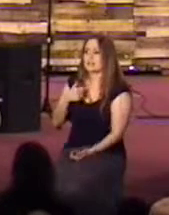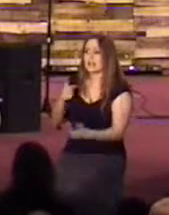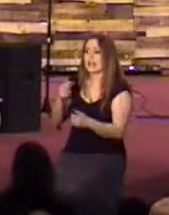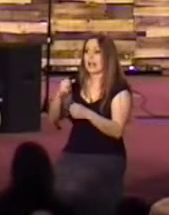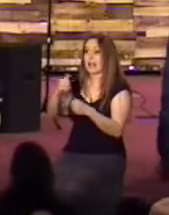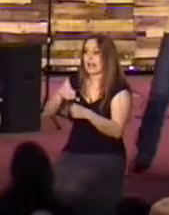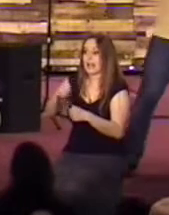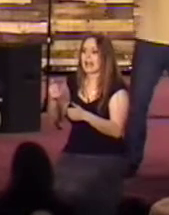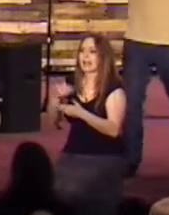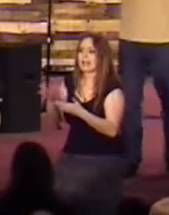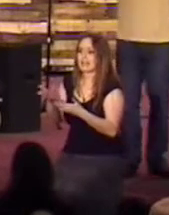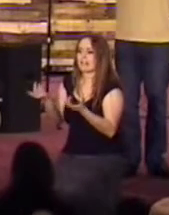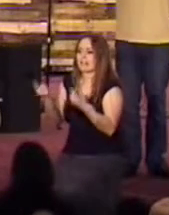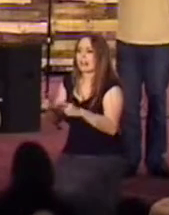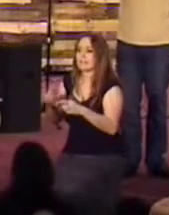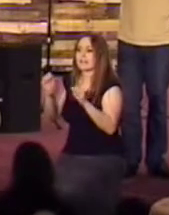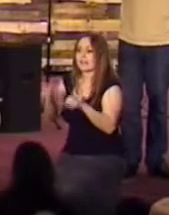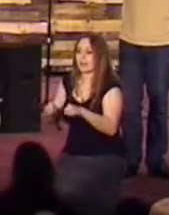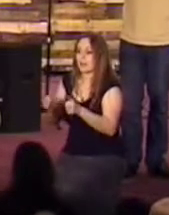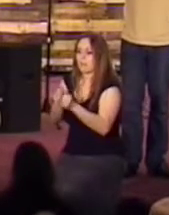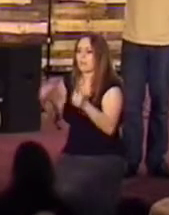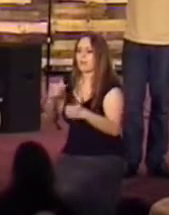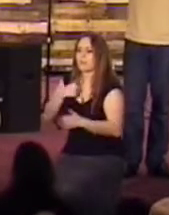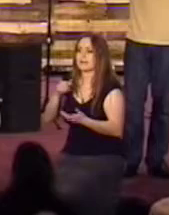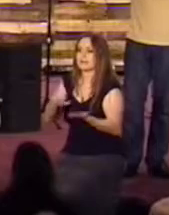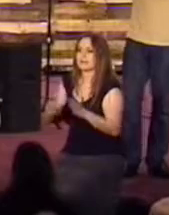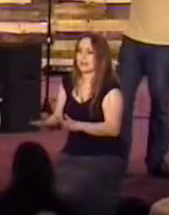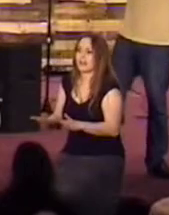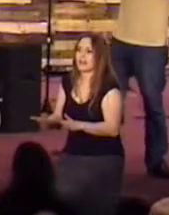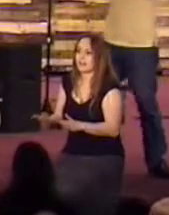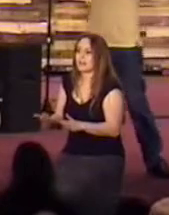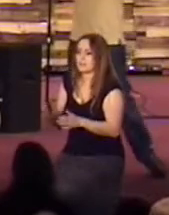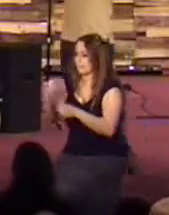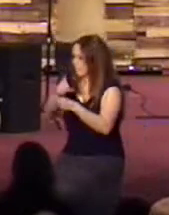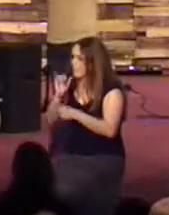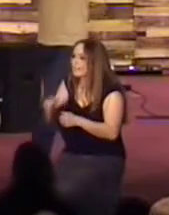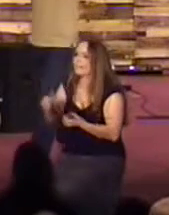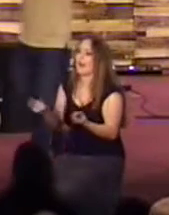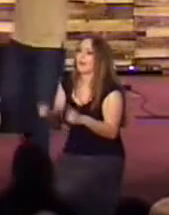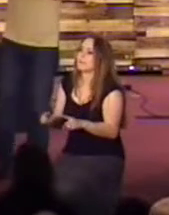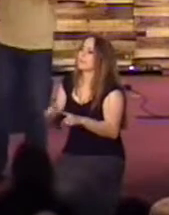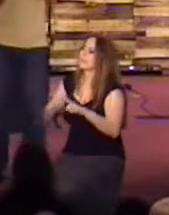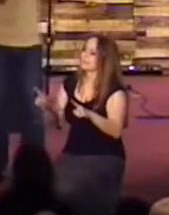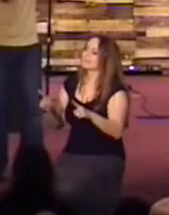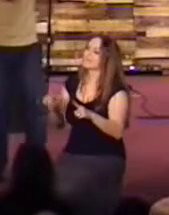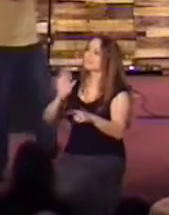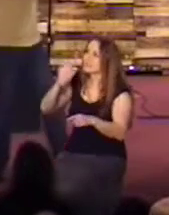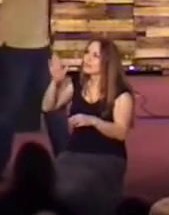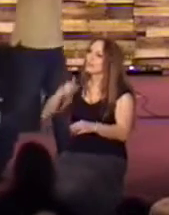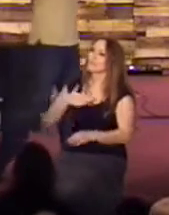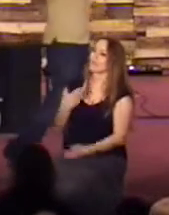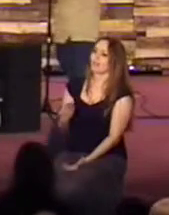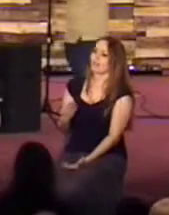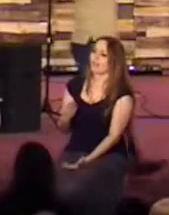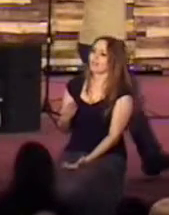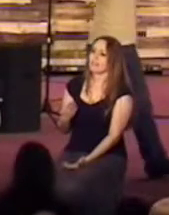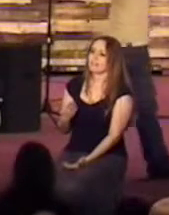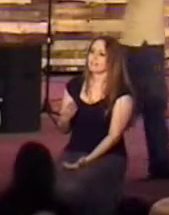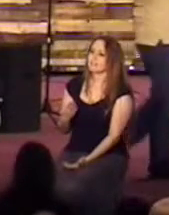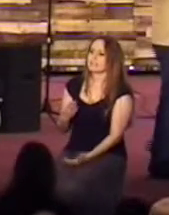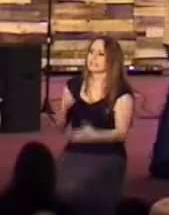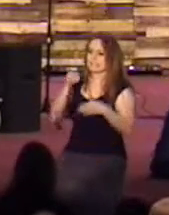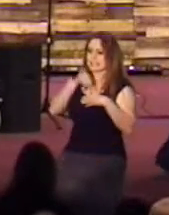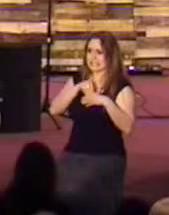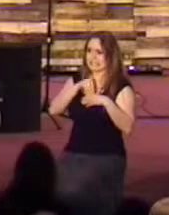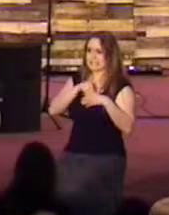it happen, but your will be done, not my own. This is the turmoil that's going on in Jesus. This is Jesus' inner monologue,